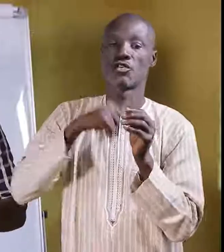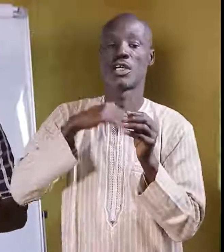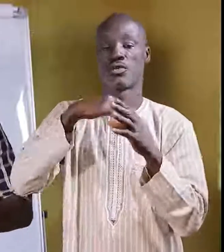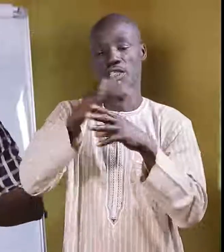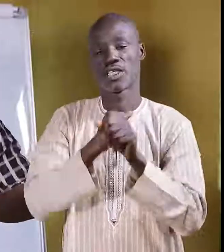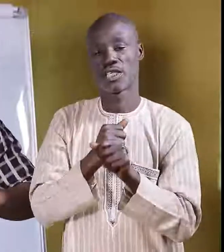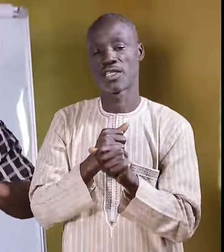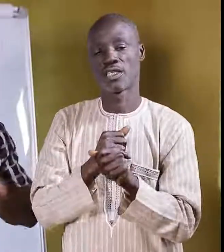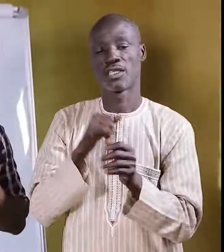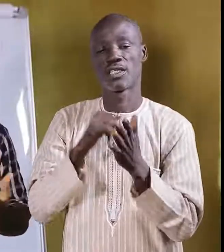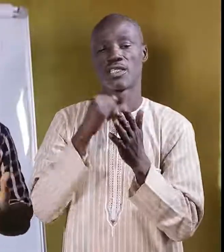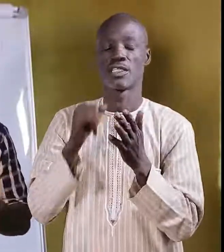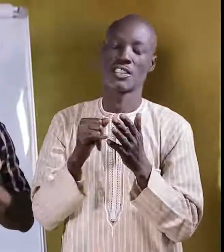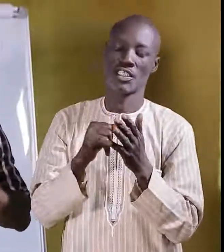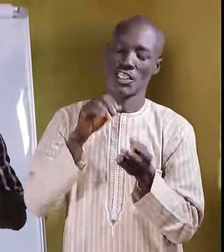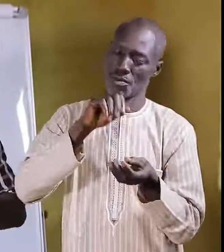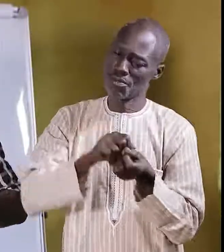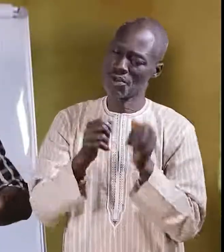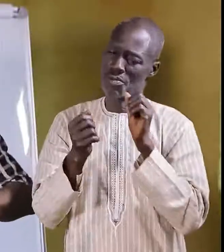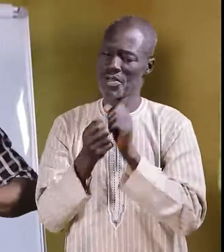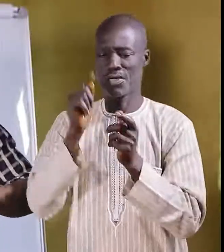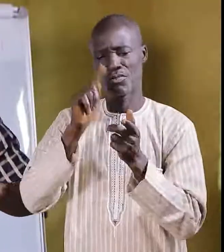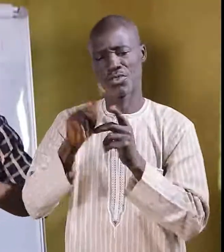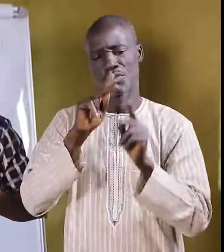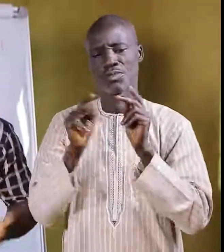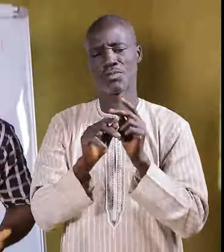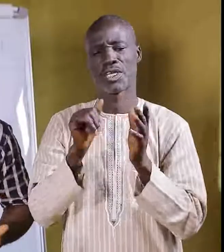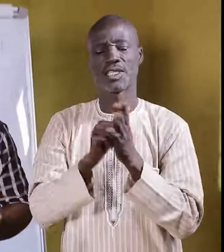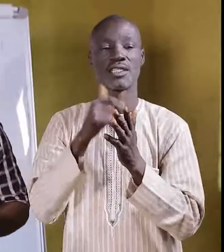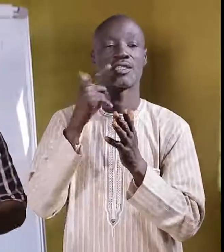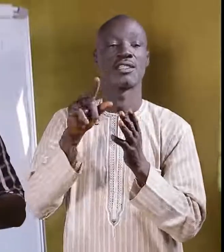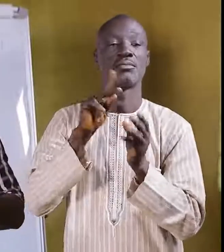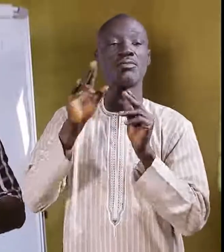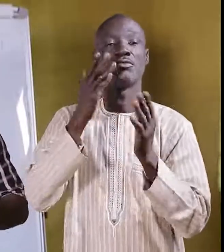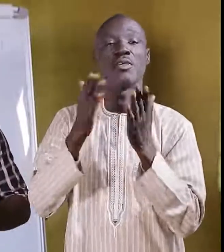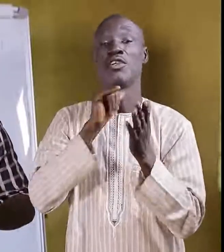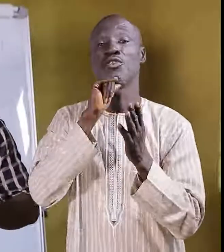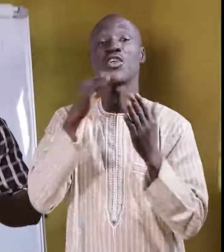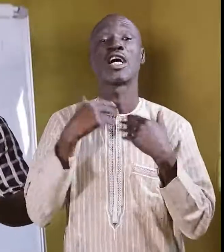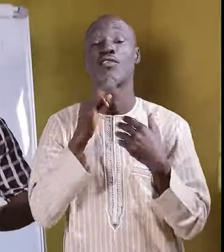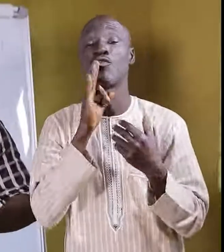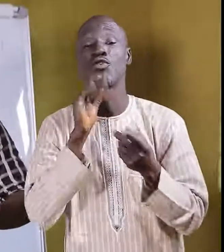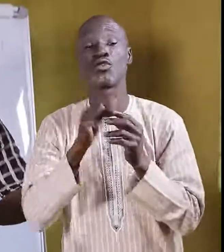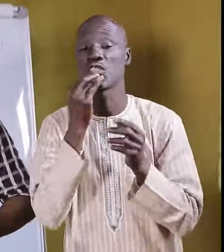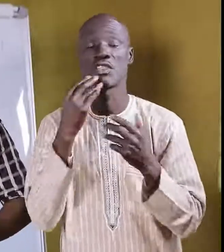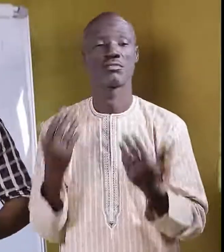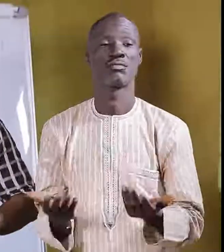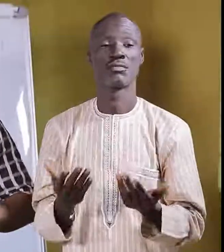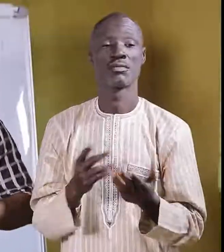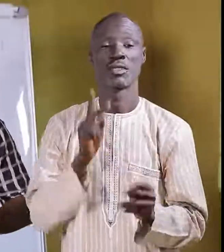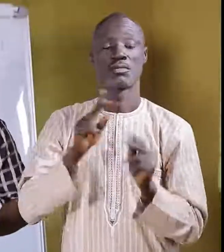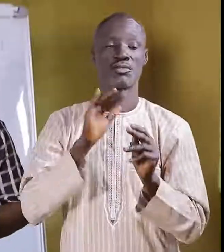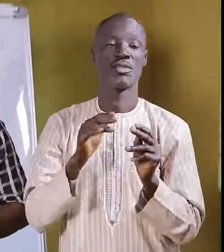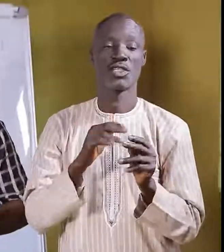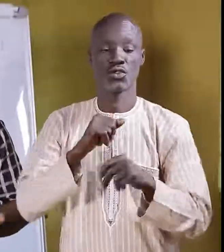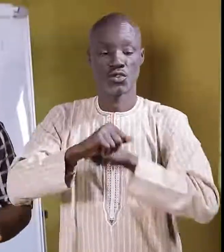when that happens, it spells doom. The population may not have food to eat, and it will be doomed. How can you see? People are alive, but they